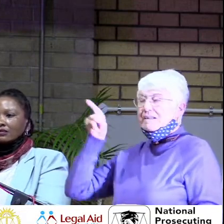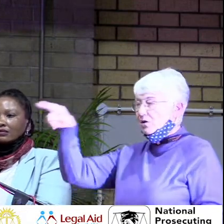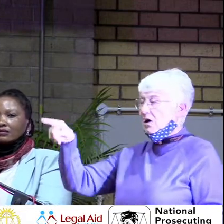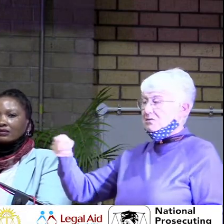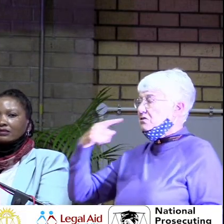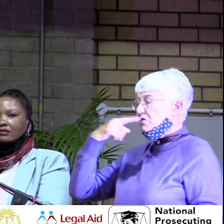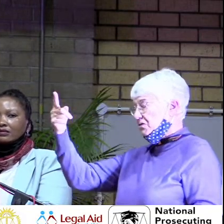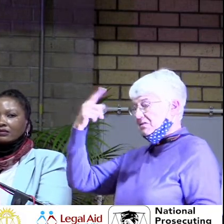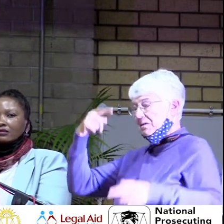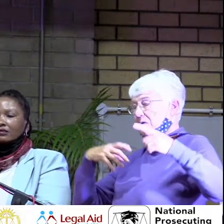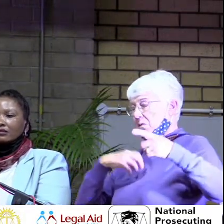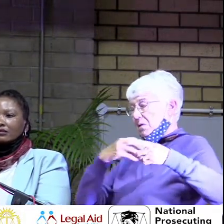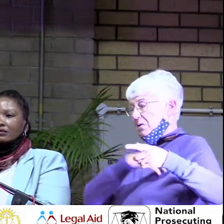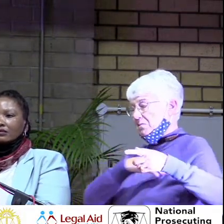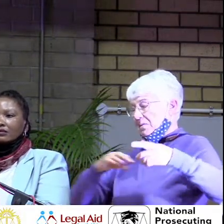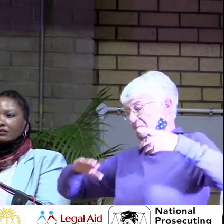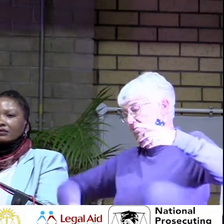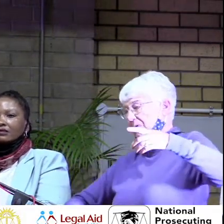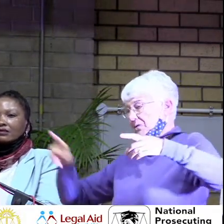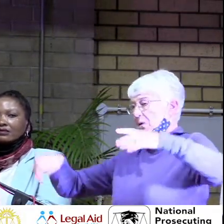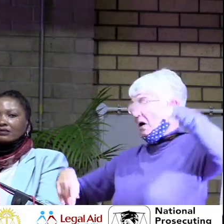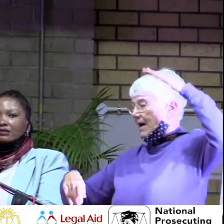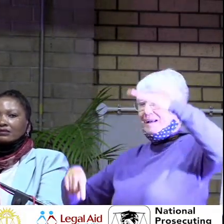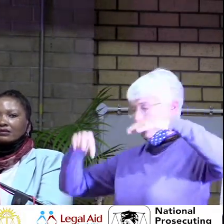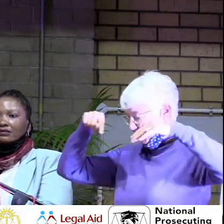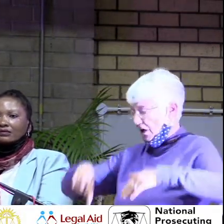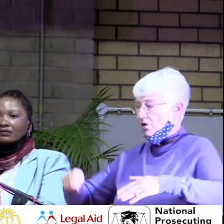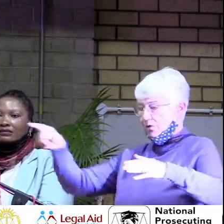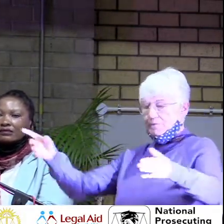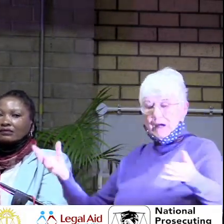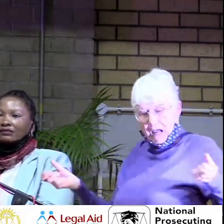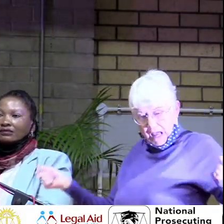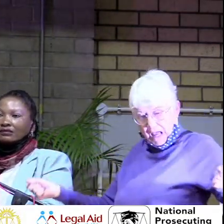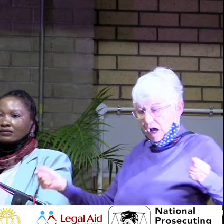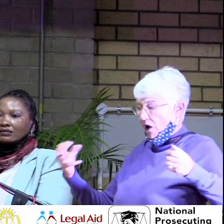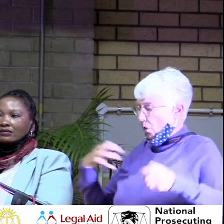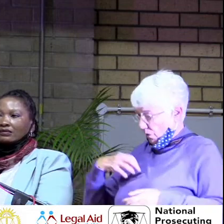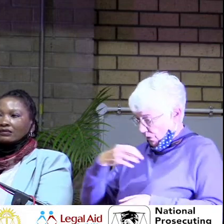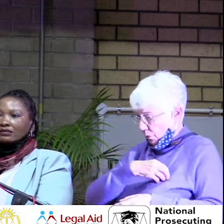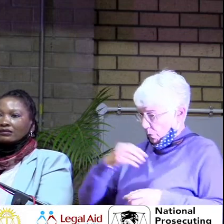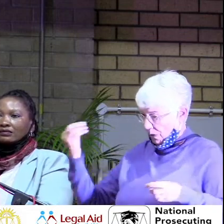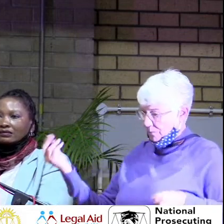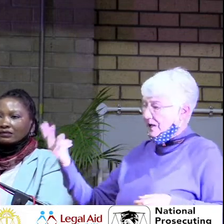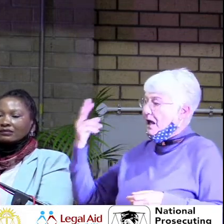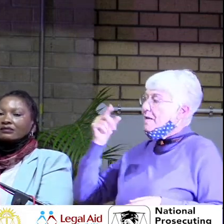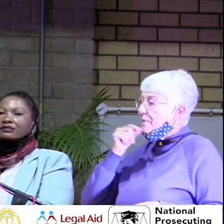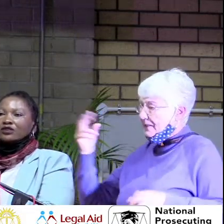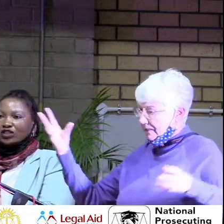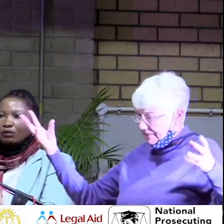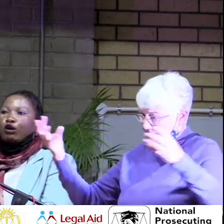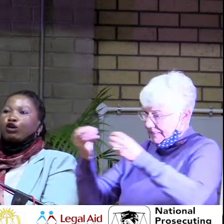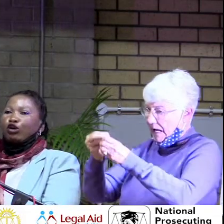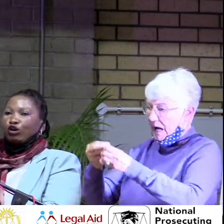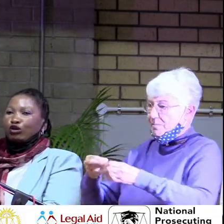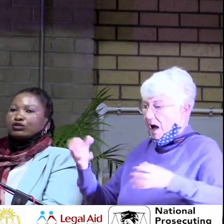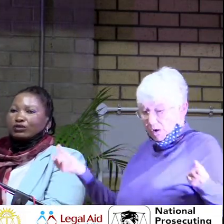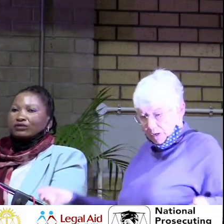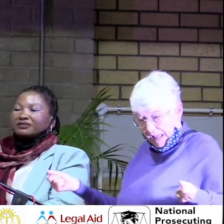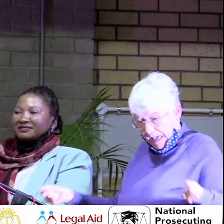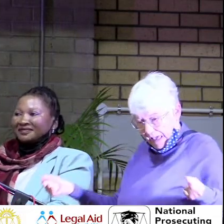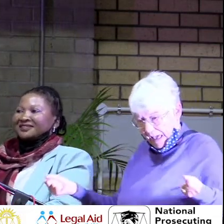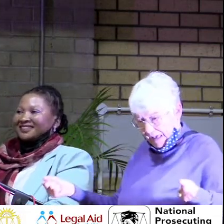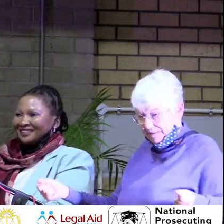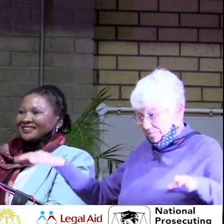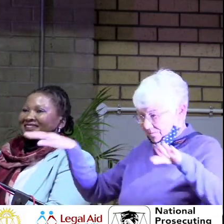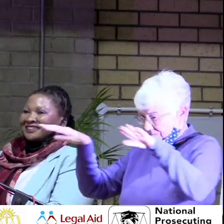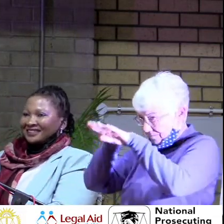and we make it possible. Today we say that igama labakhosikazi malibongwe, wathinta abafazi, wathinta imbokotho. I